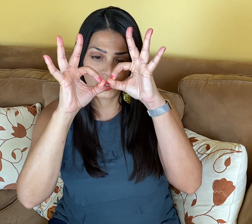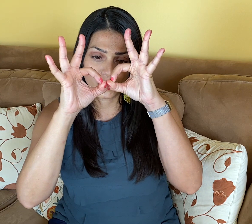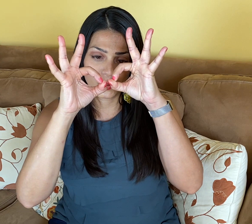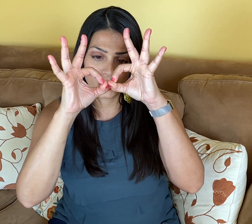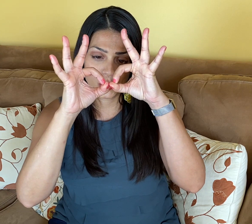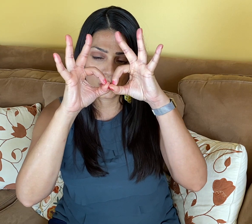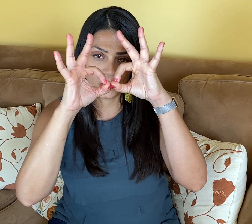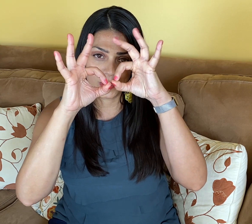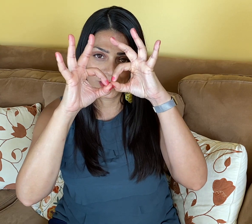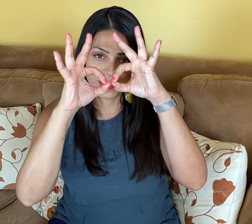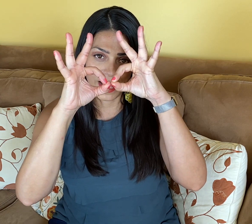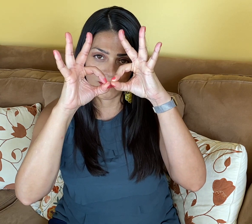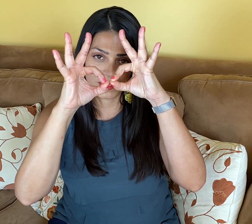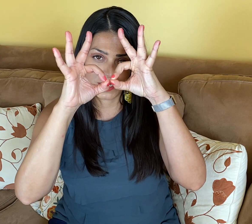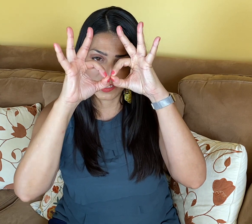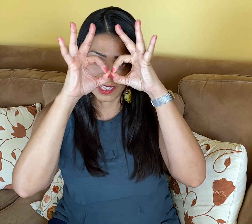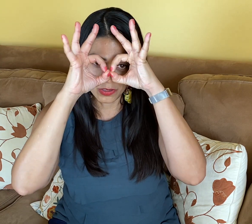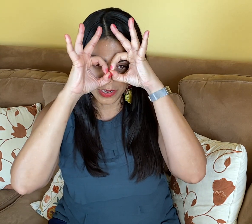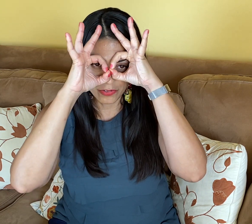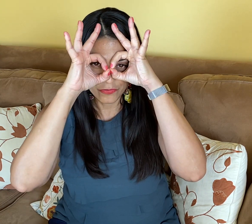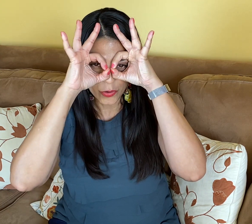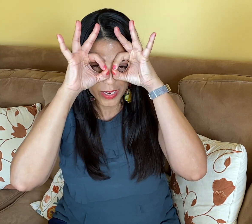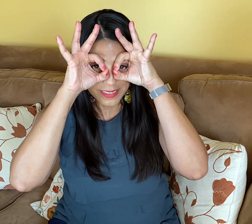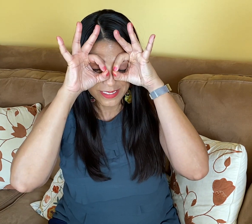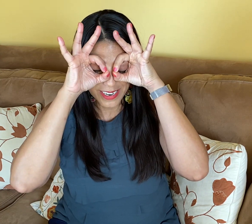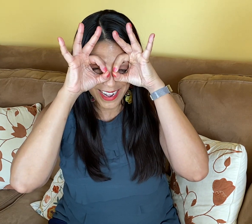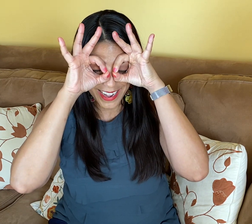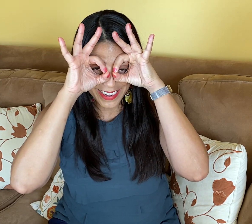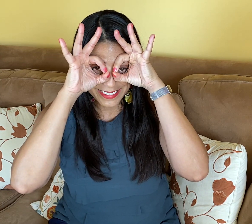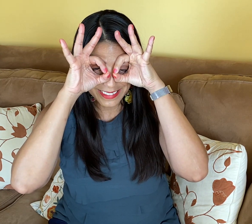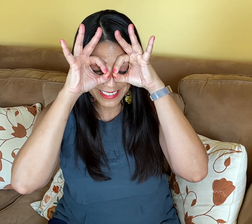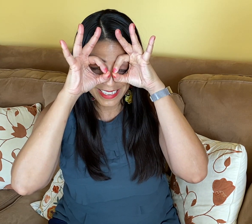do two F so that you can focus your eyes.